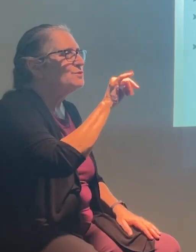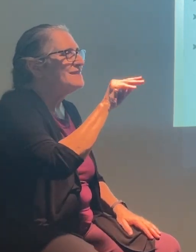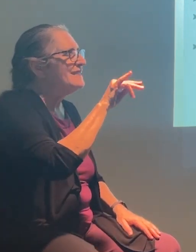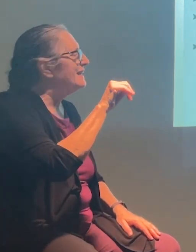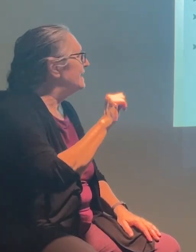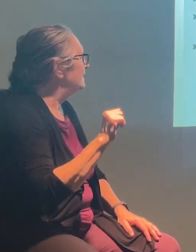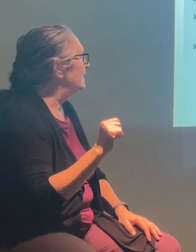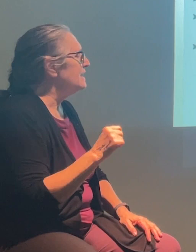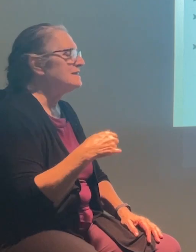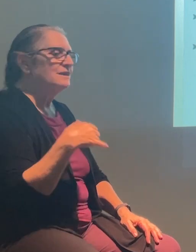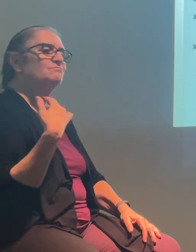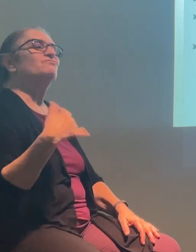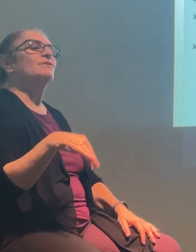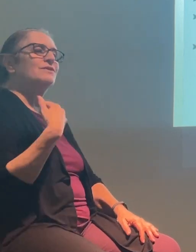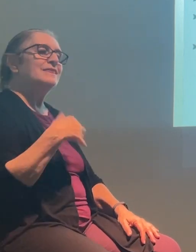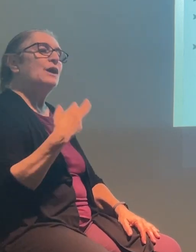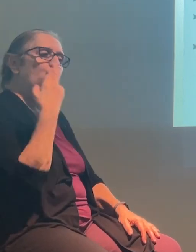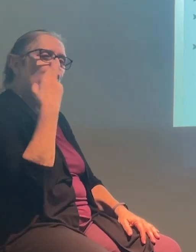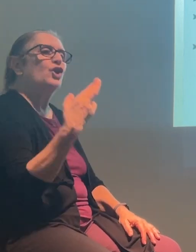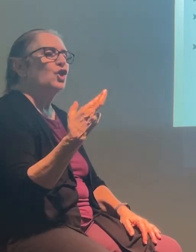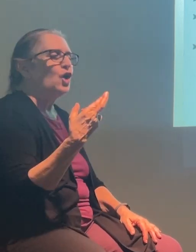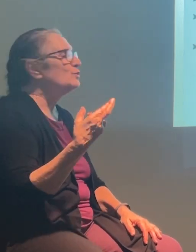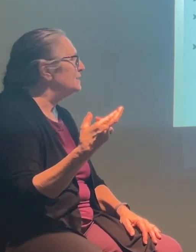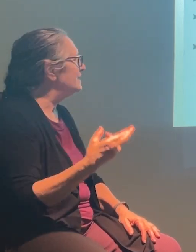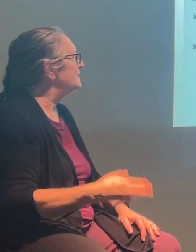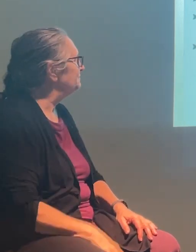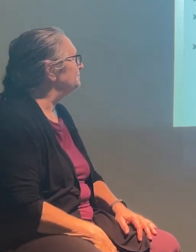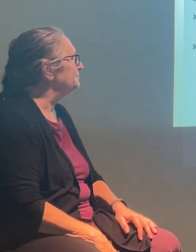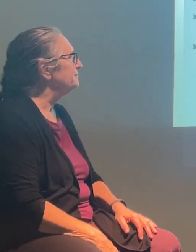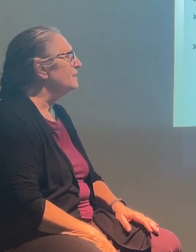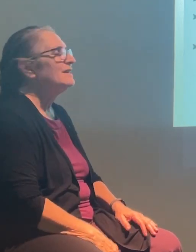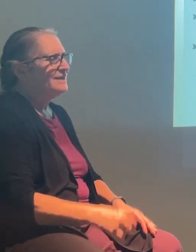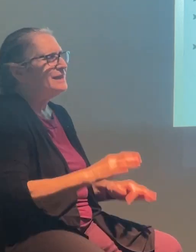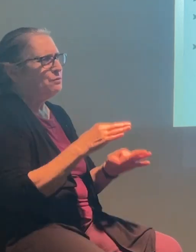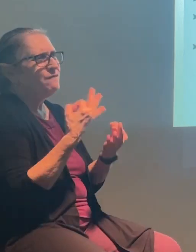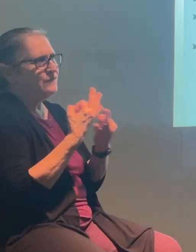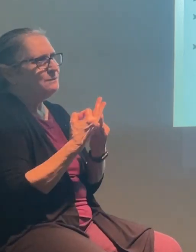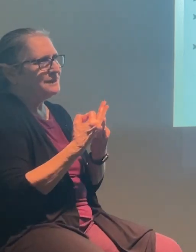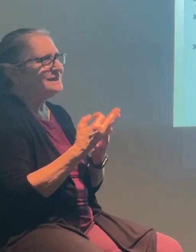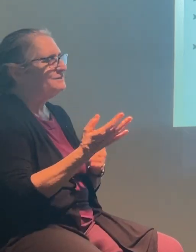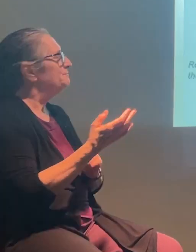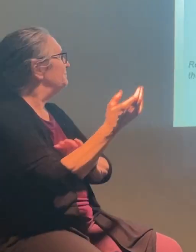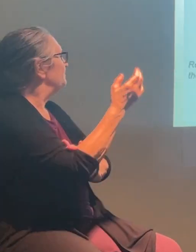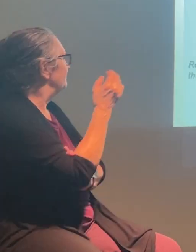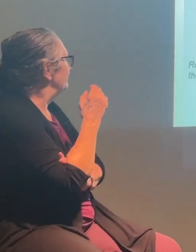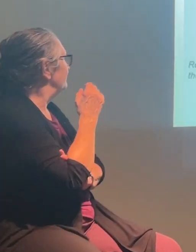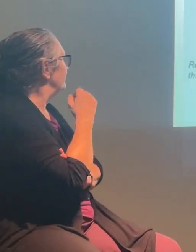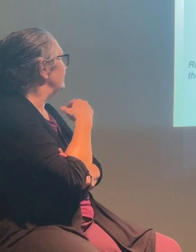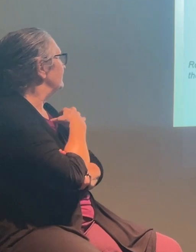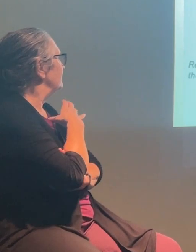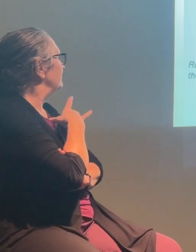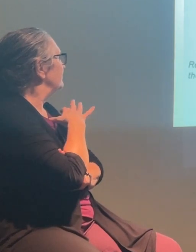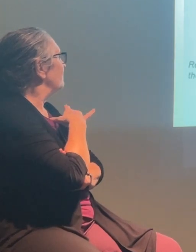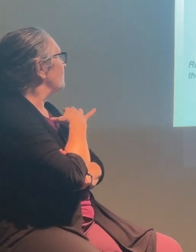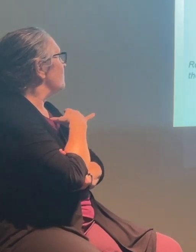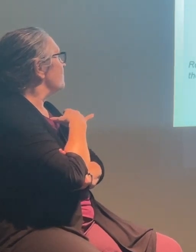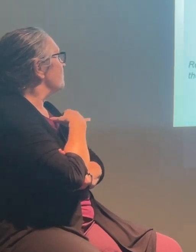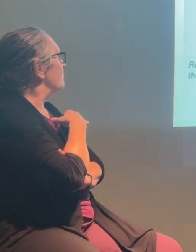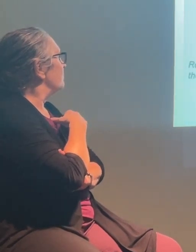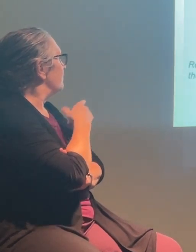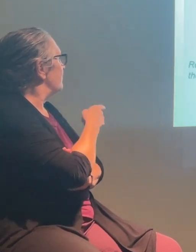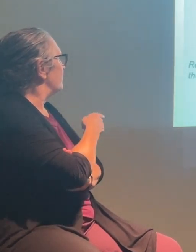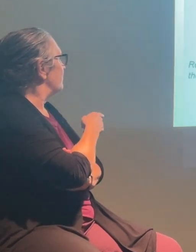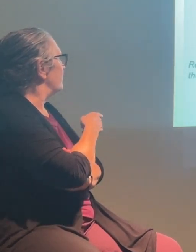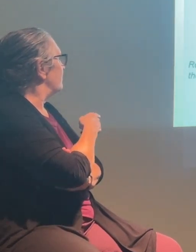saw this, I was like, wow, they were really close. Yeah. So they were family, basically. But, that's an interesting one. So this is